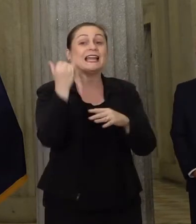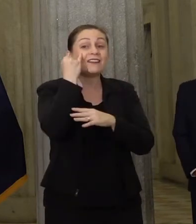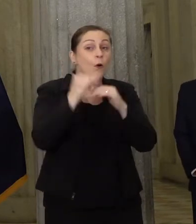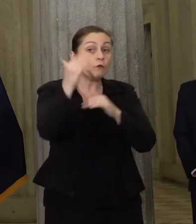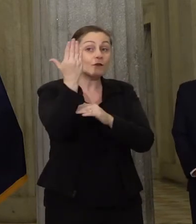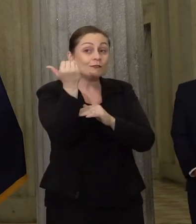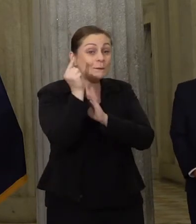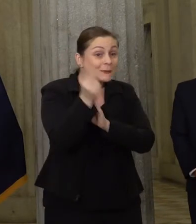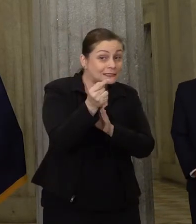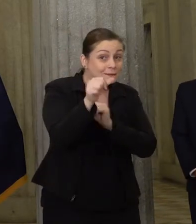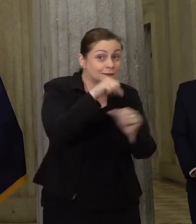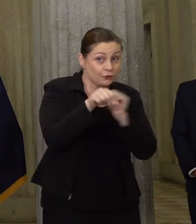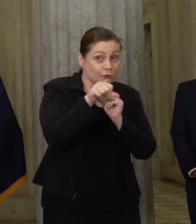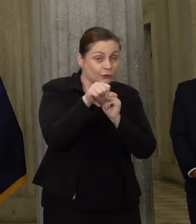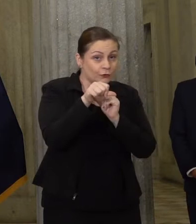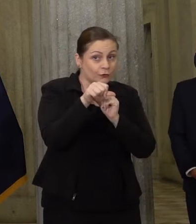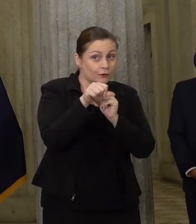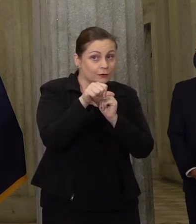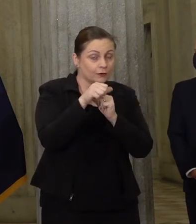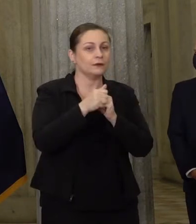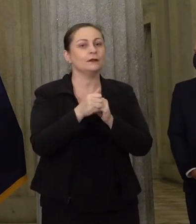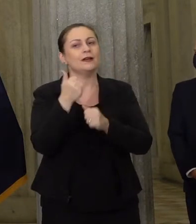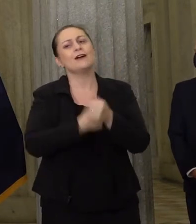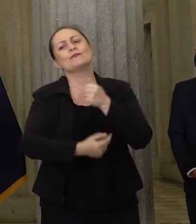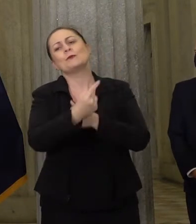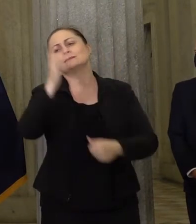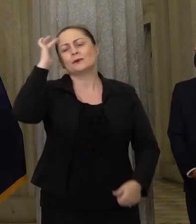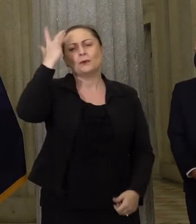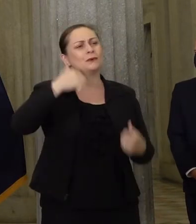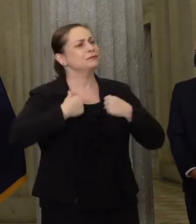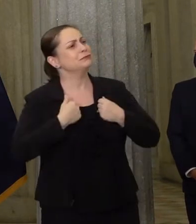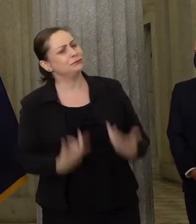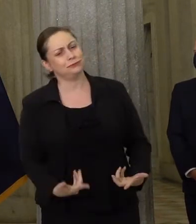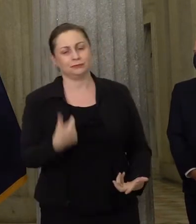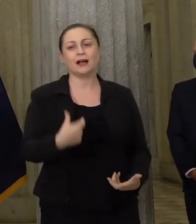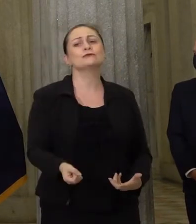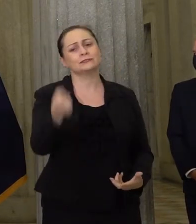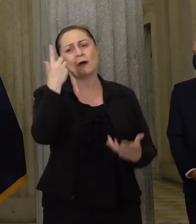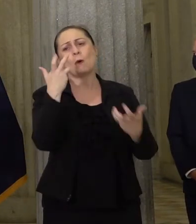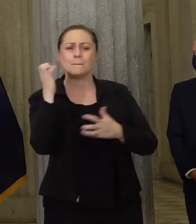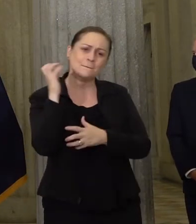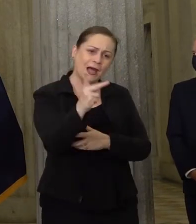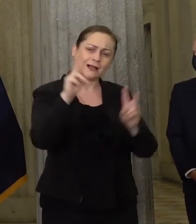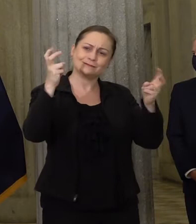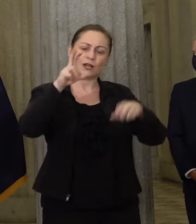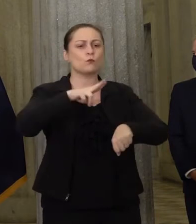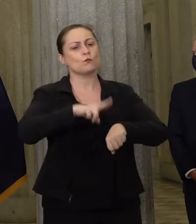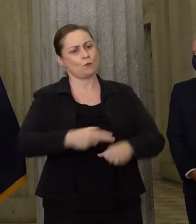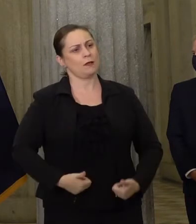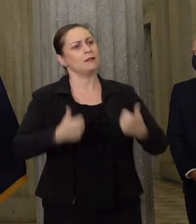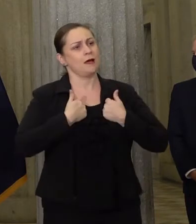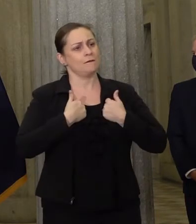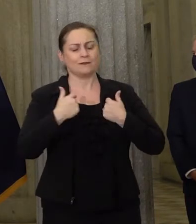We understand, I understand, everyone is tired. We're looking for a way to get back to a more normal life.